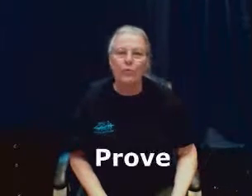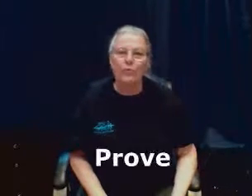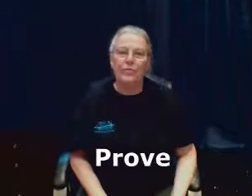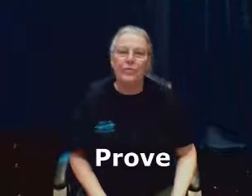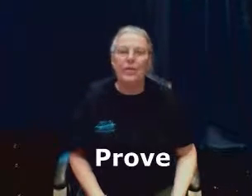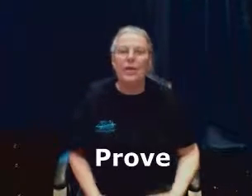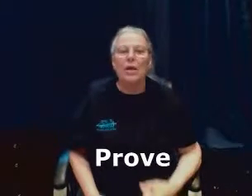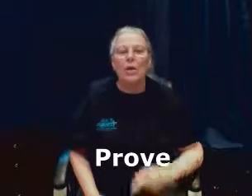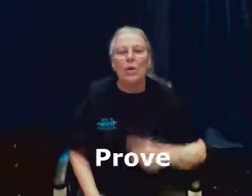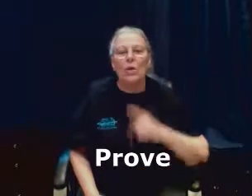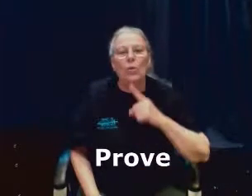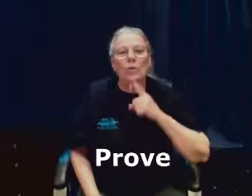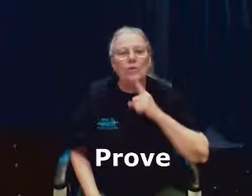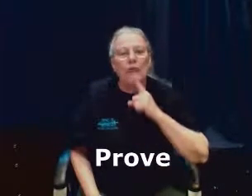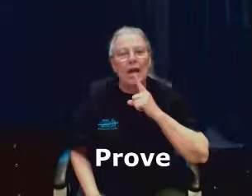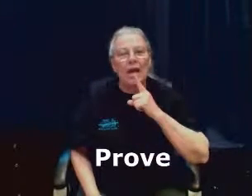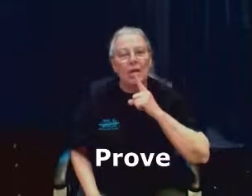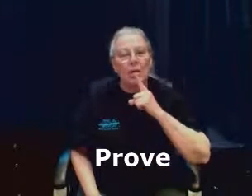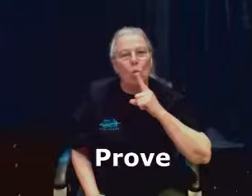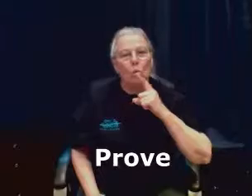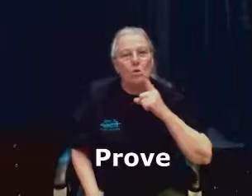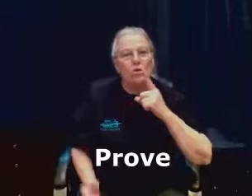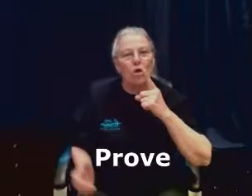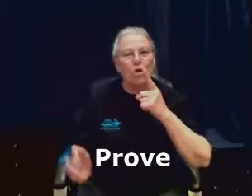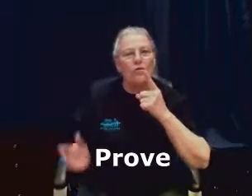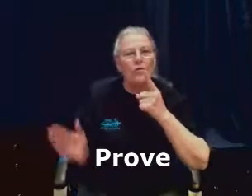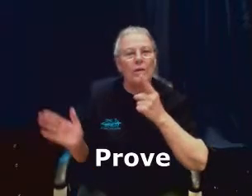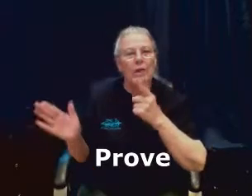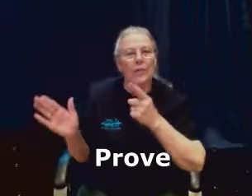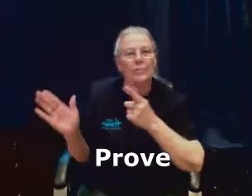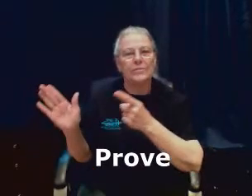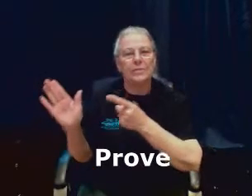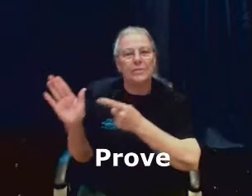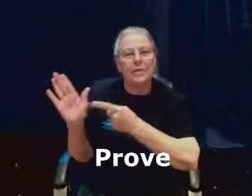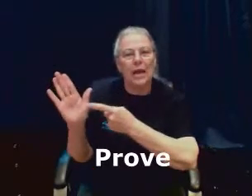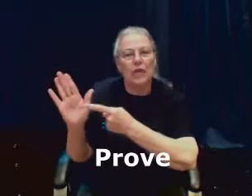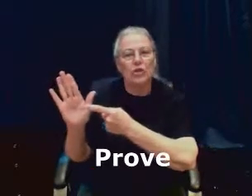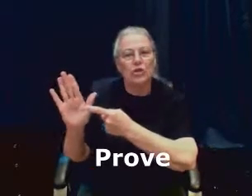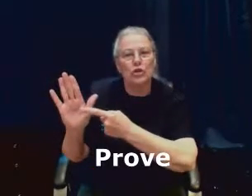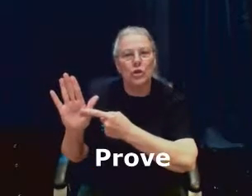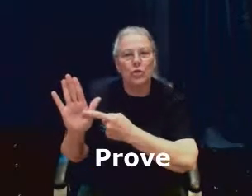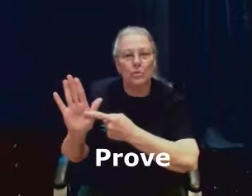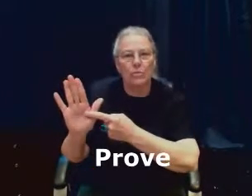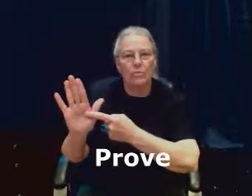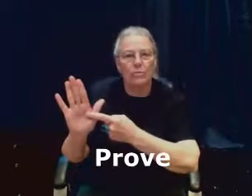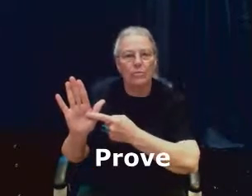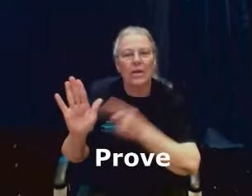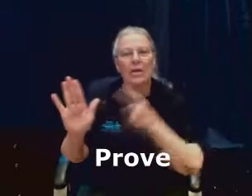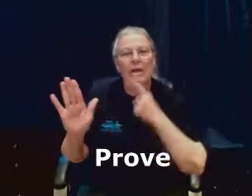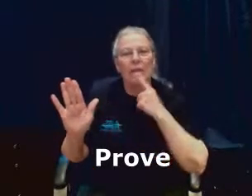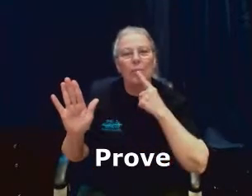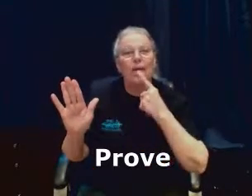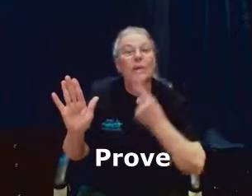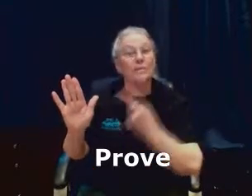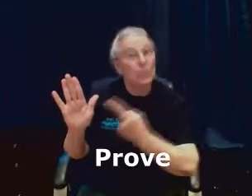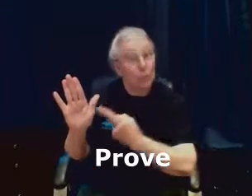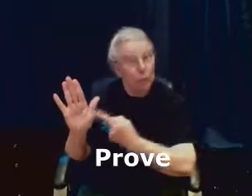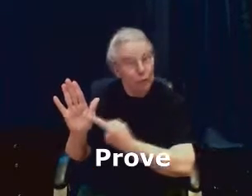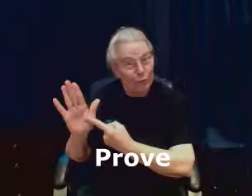Proof. When you take words off your lips and show them, it becomes